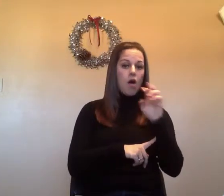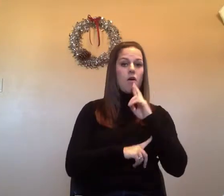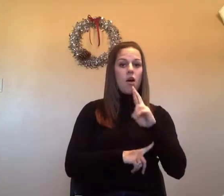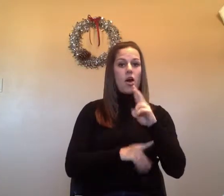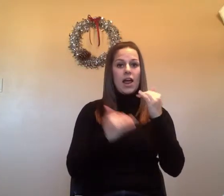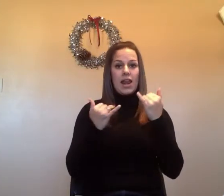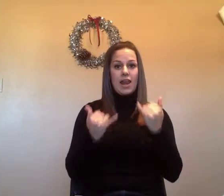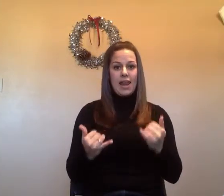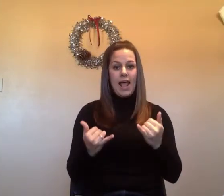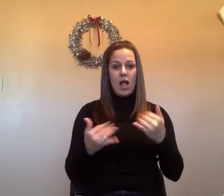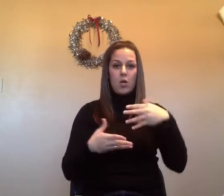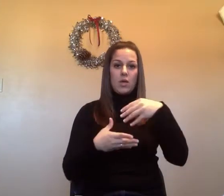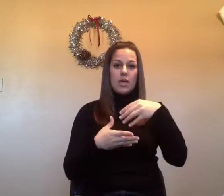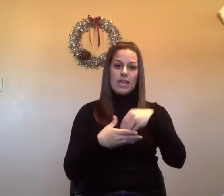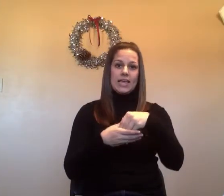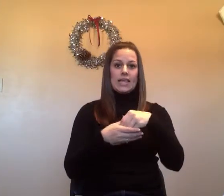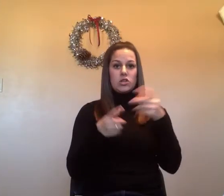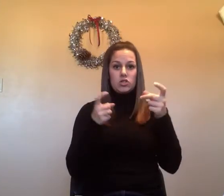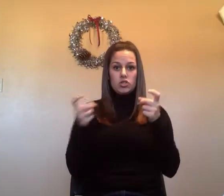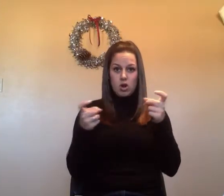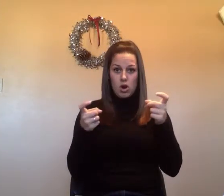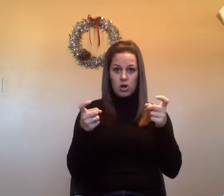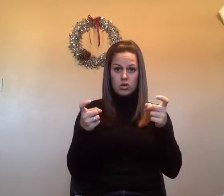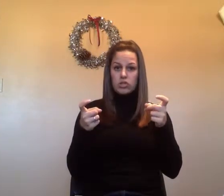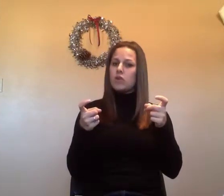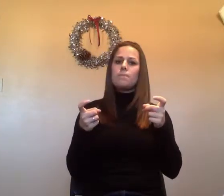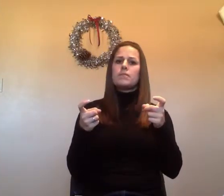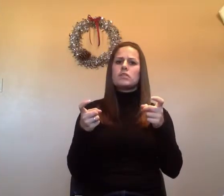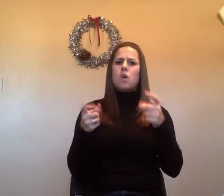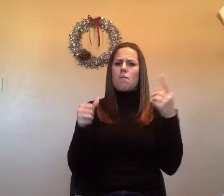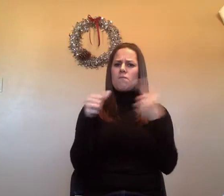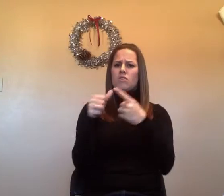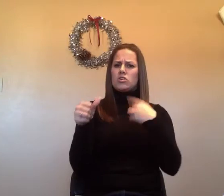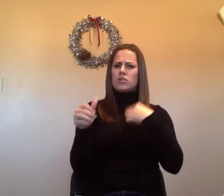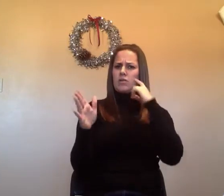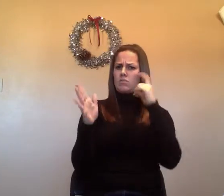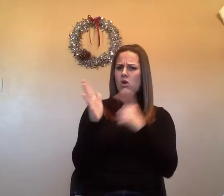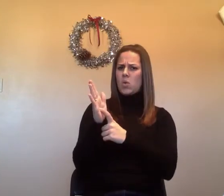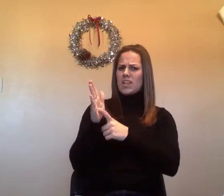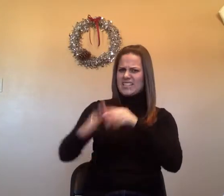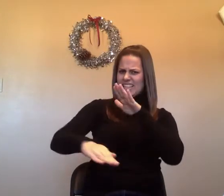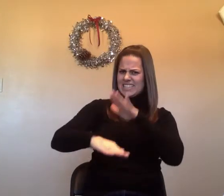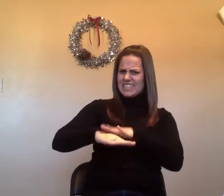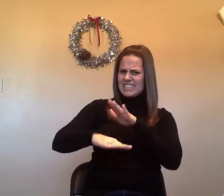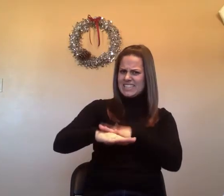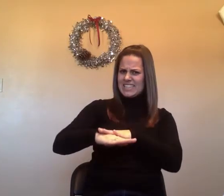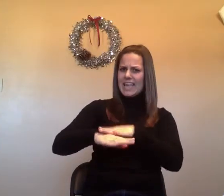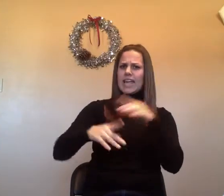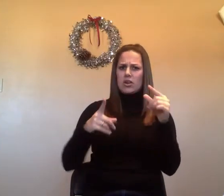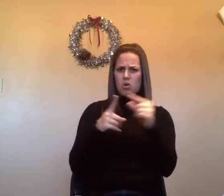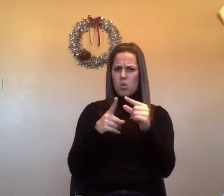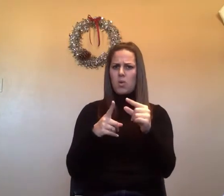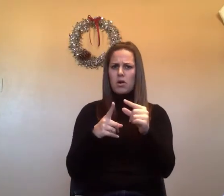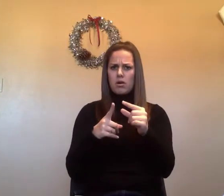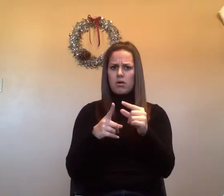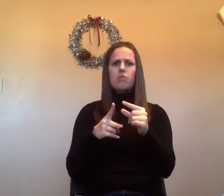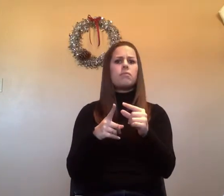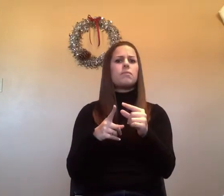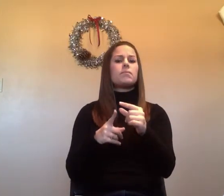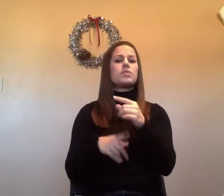I see a signal word there. I see the word since. If there's a signal word, that tells me this part of the sentence is going to be a